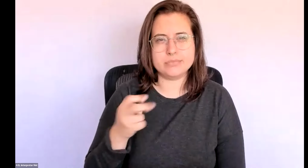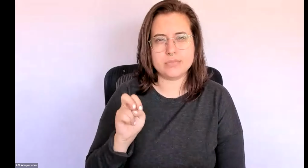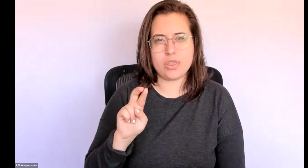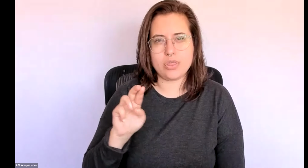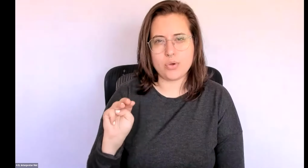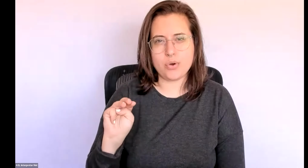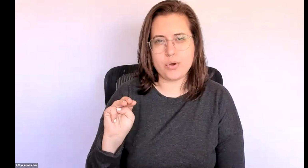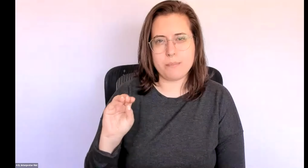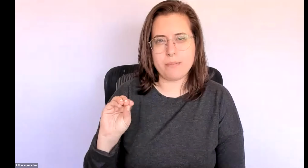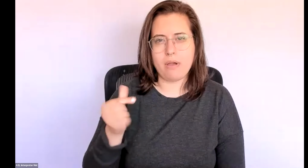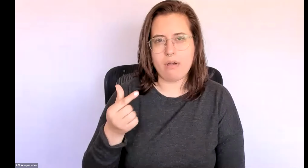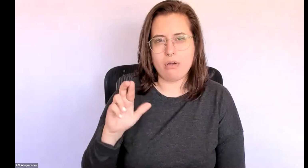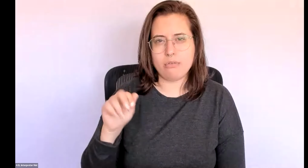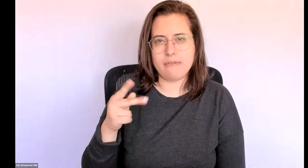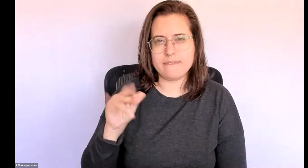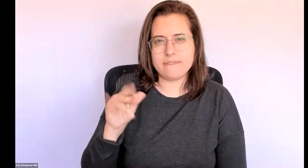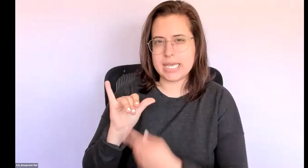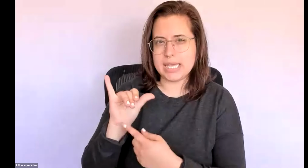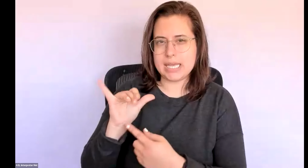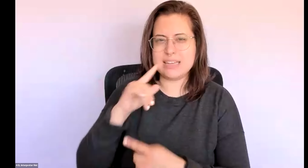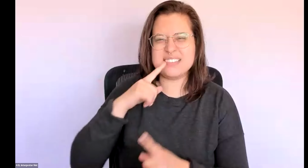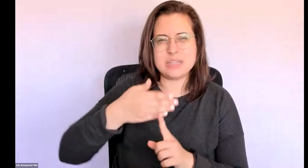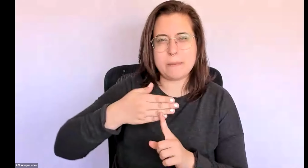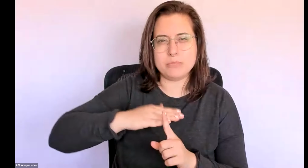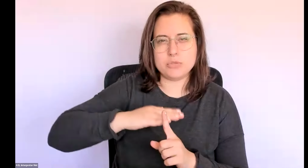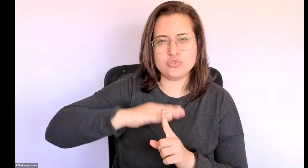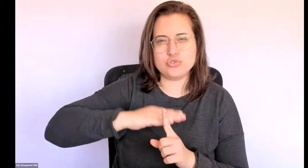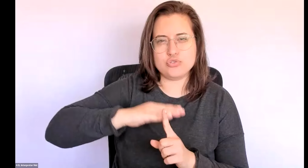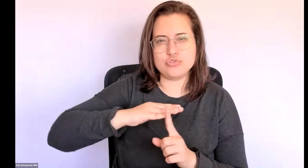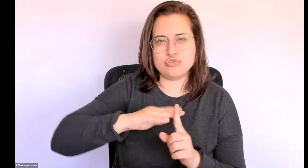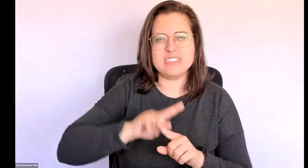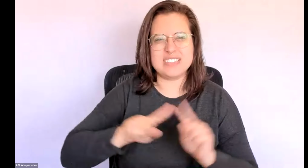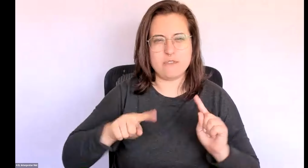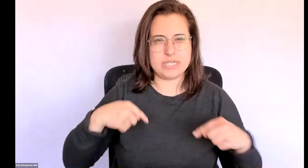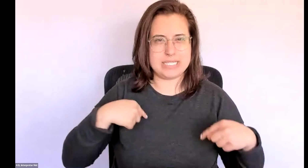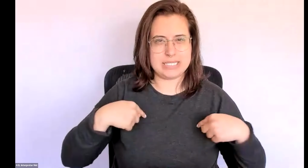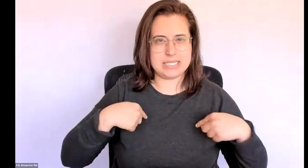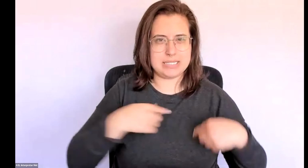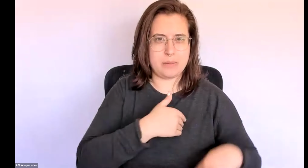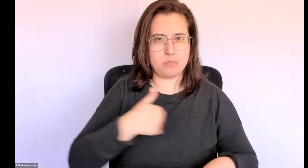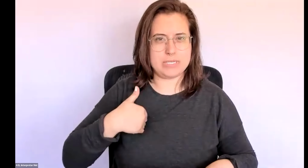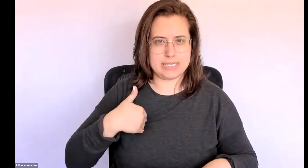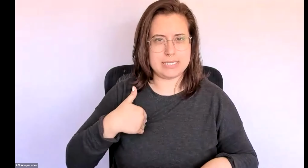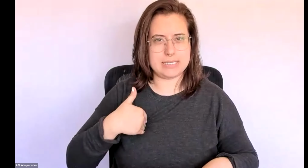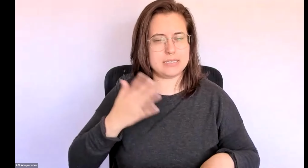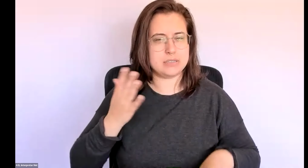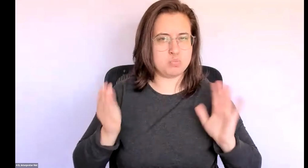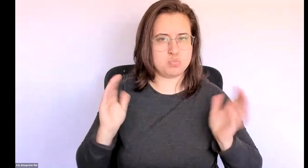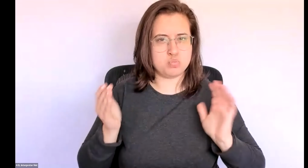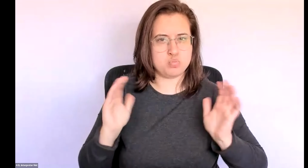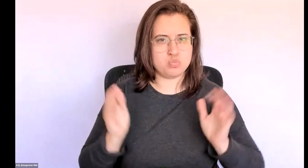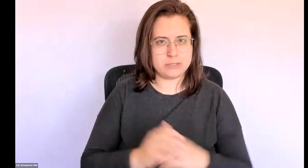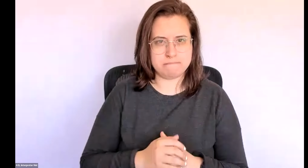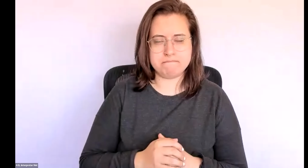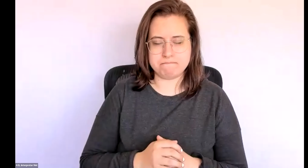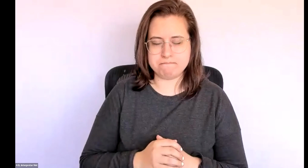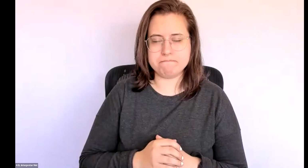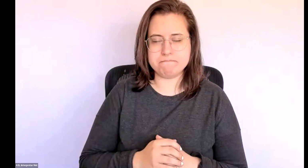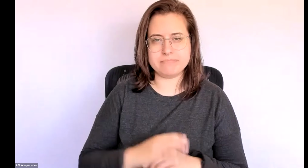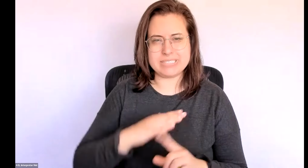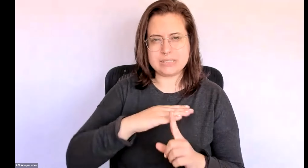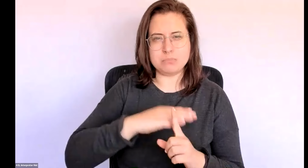Thermography measures temperature differences in the breast. The temperature is a reflection